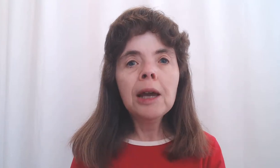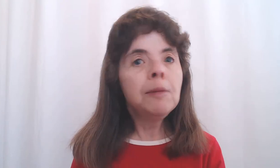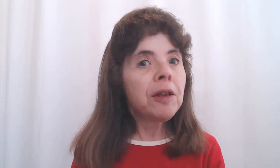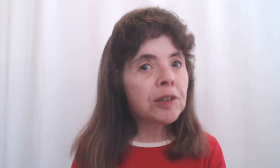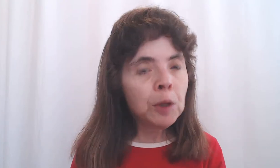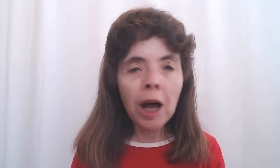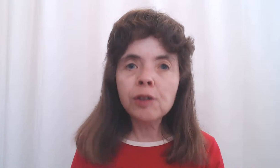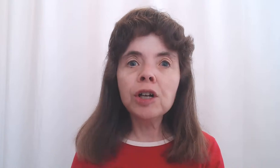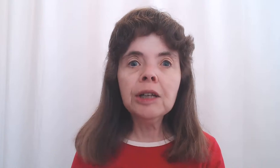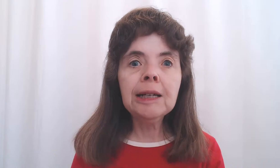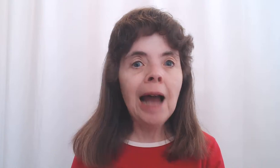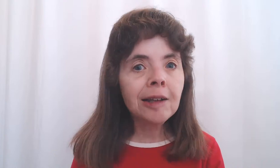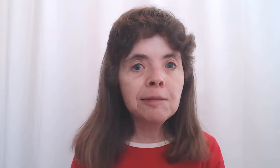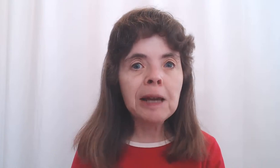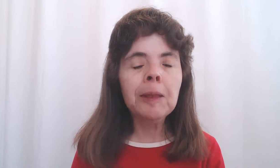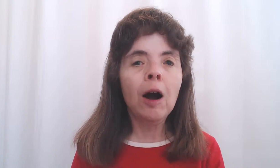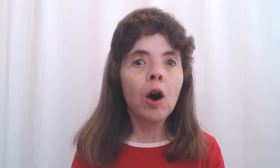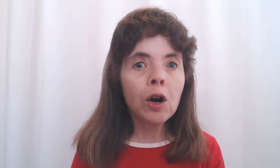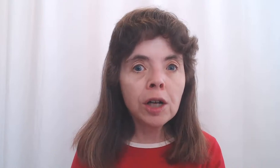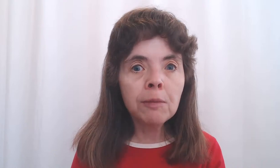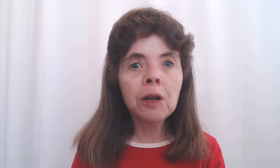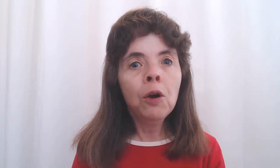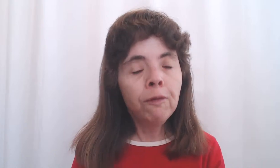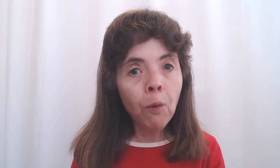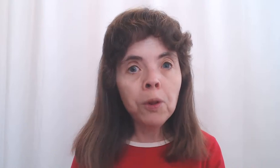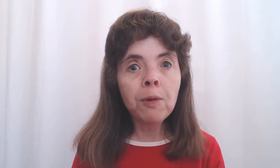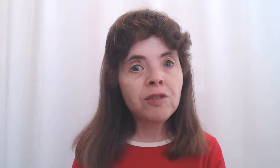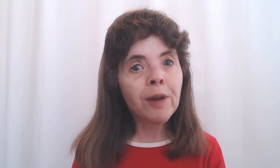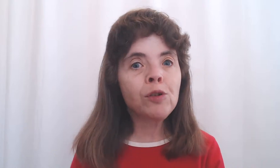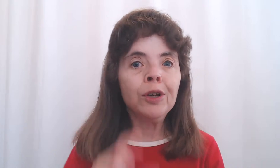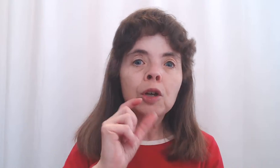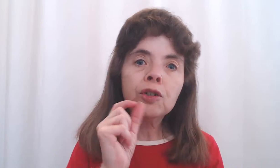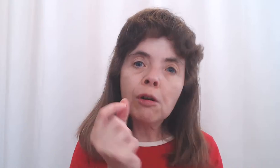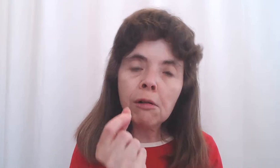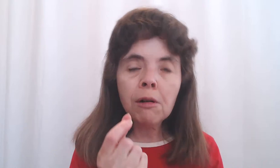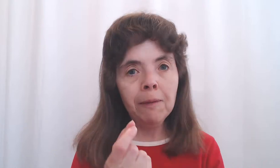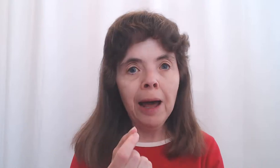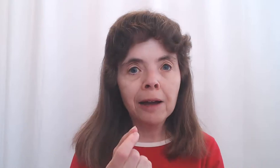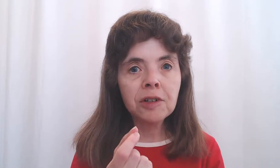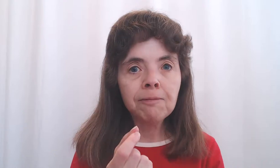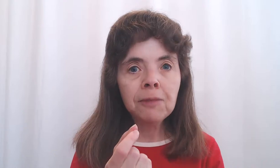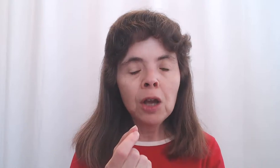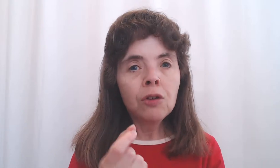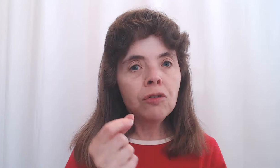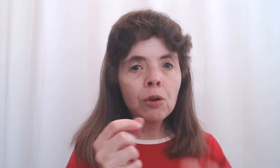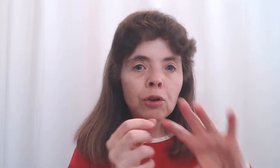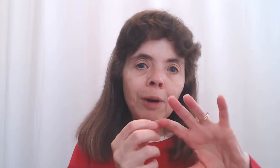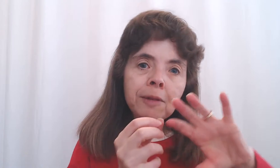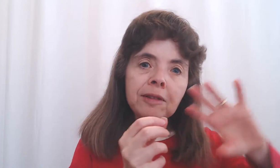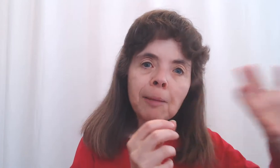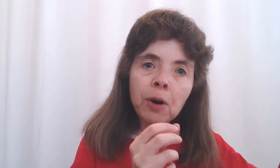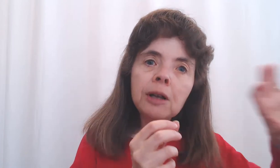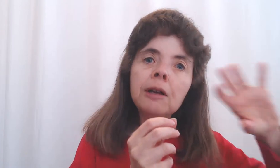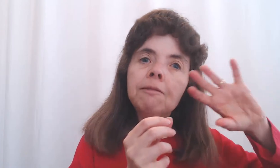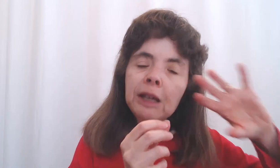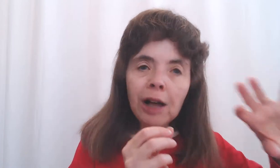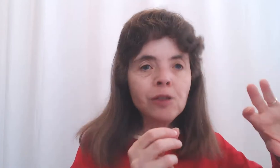epistemologically not to make the argument for the resurrection turn on that. So you have a separate theological